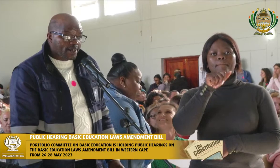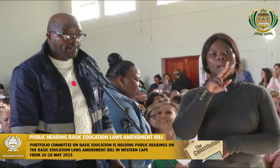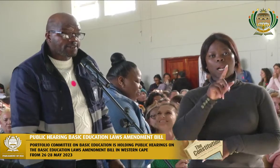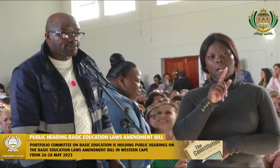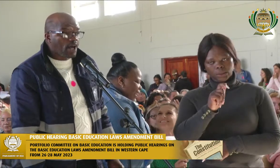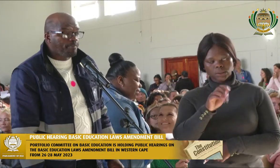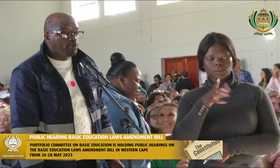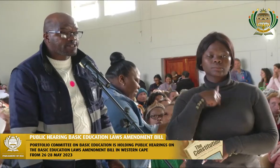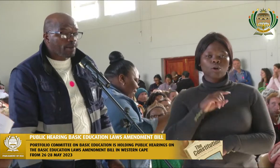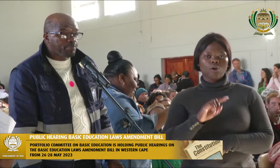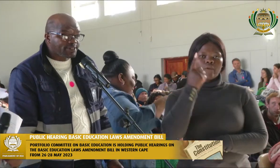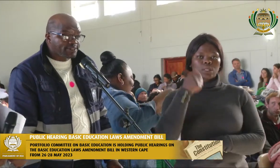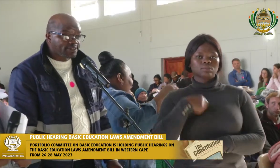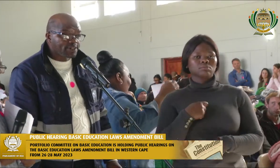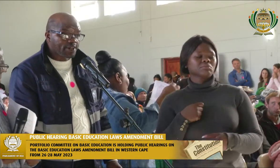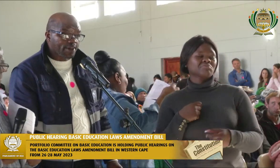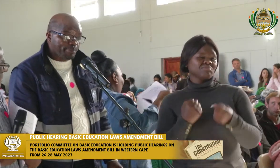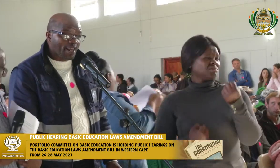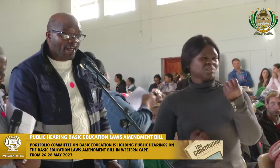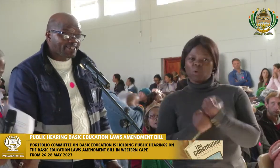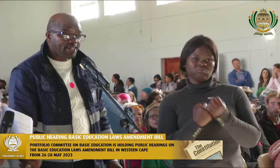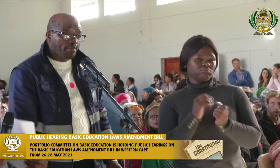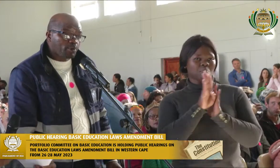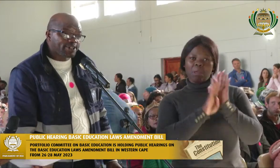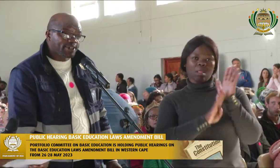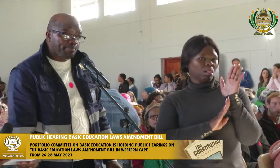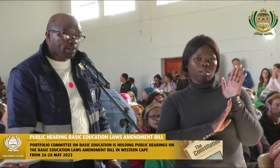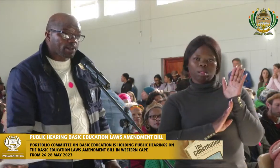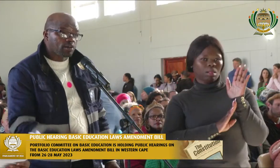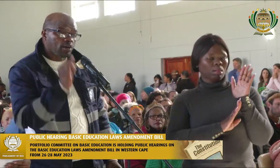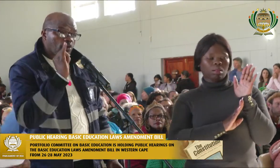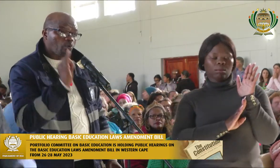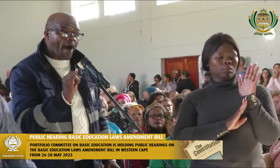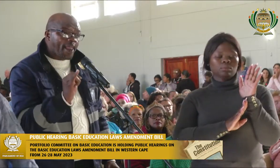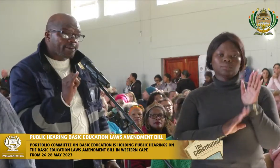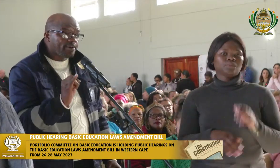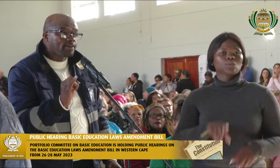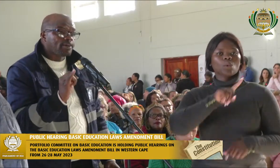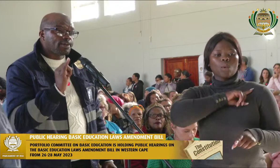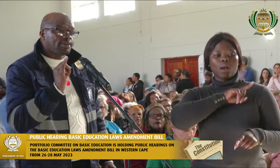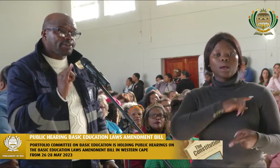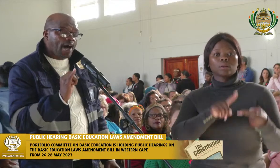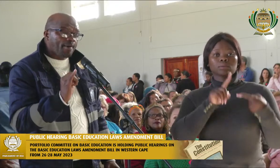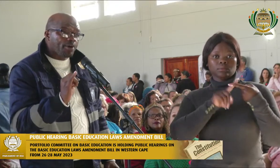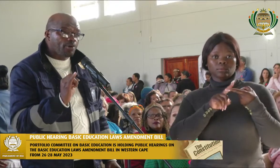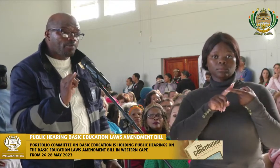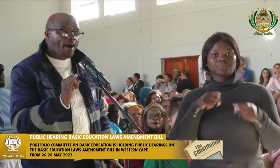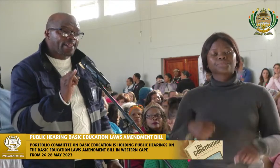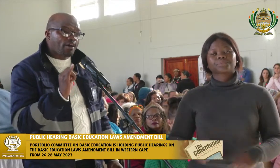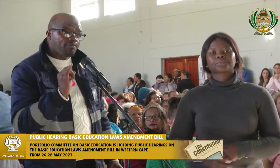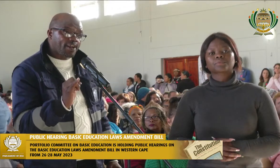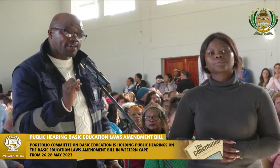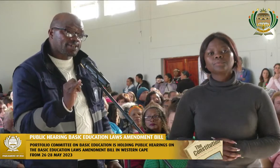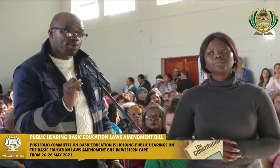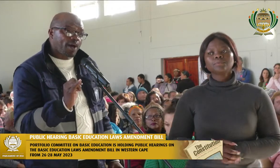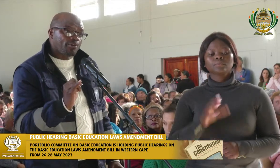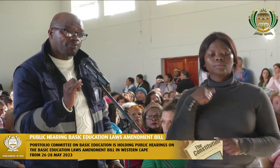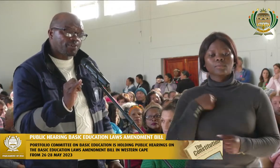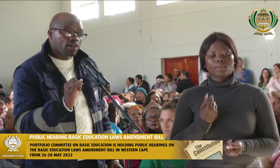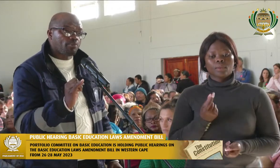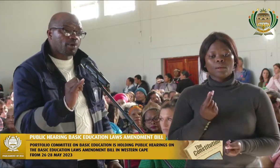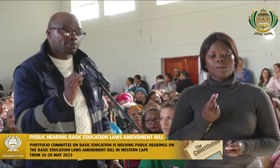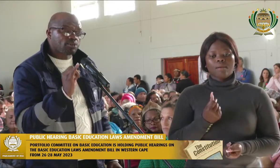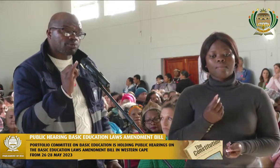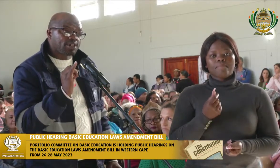Okokuqala mandiqale ndithi I'm not supporting le bill and I support le bill. One, indaba yokuba xa